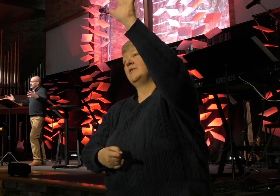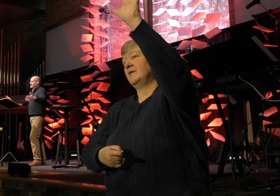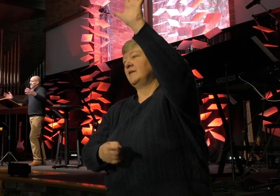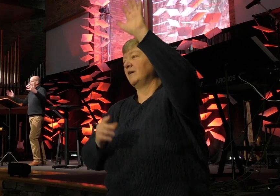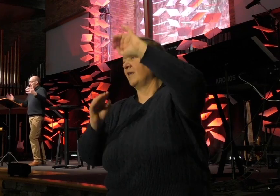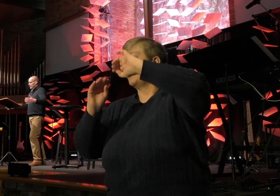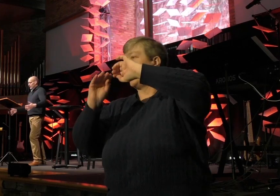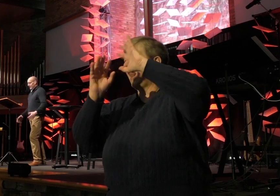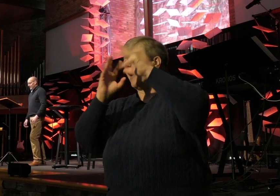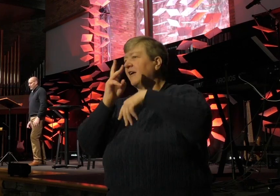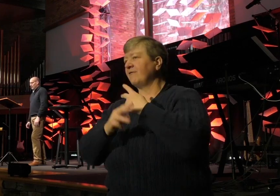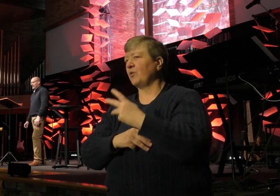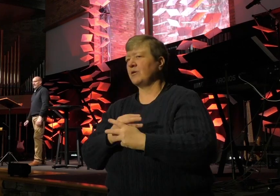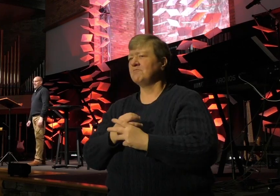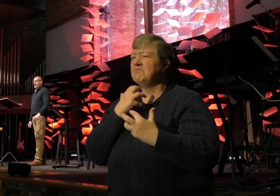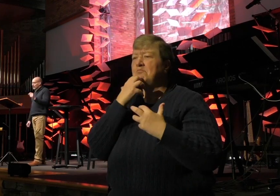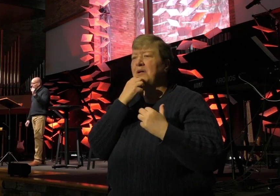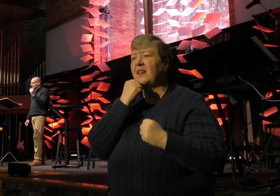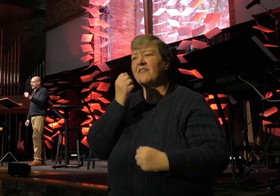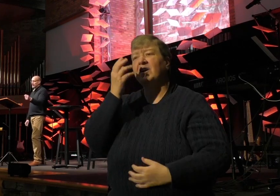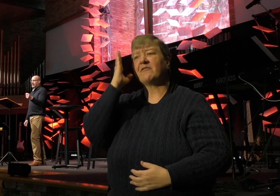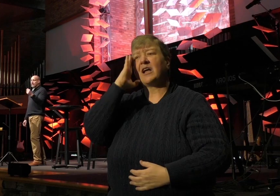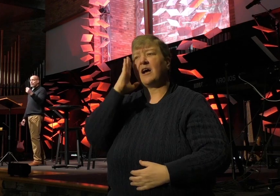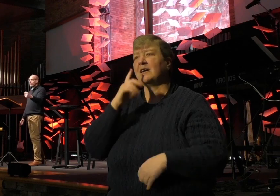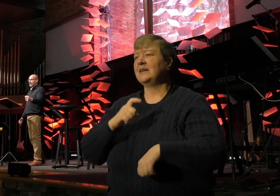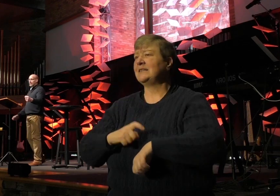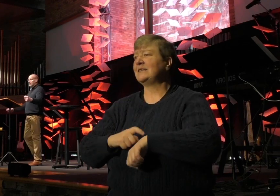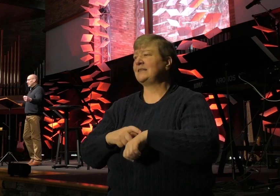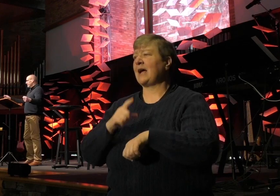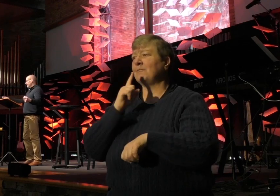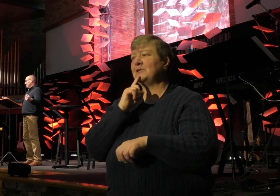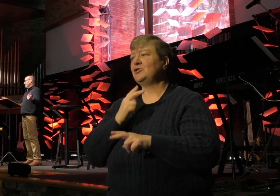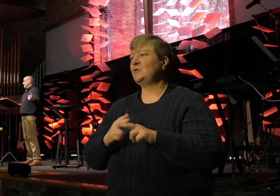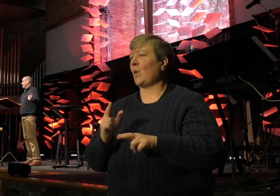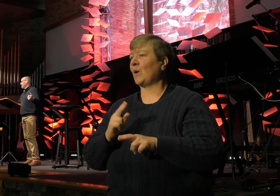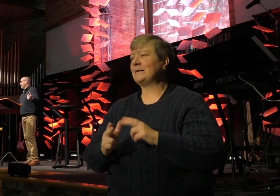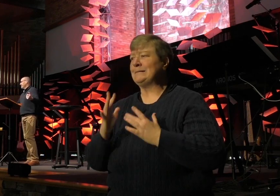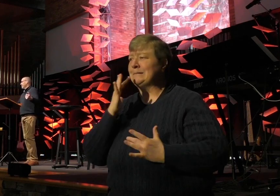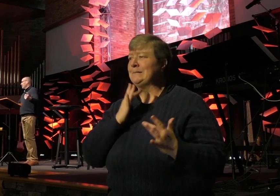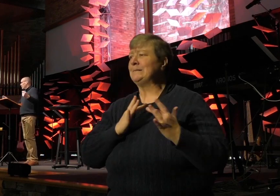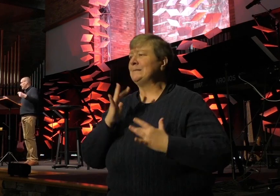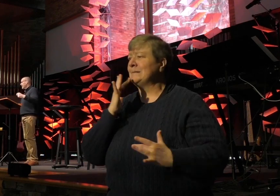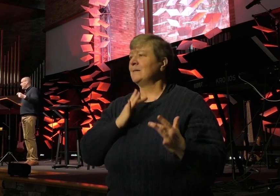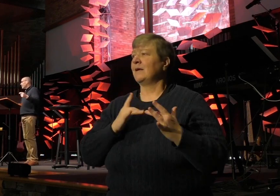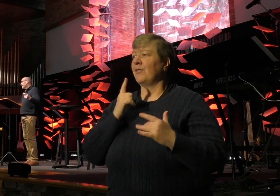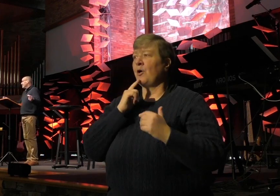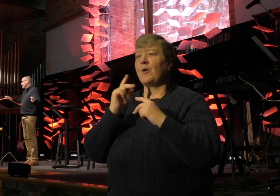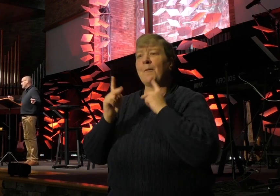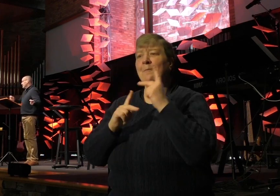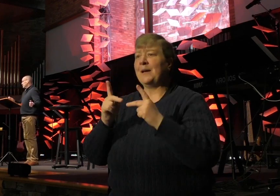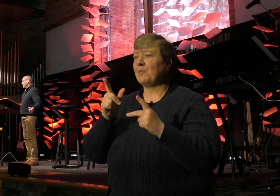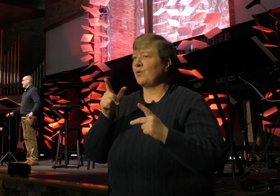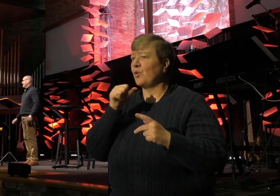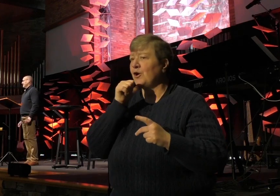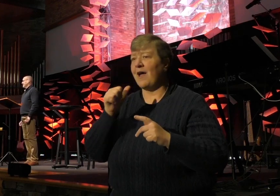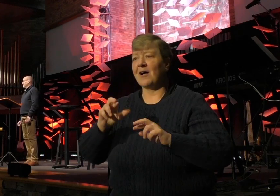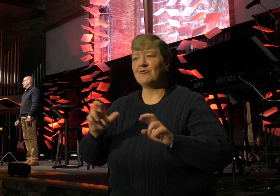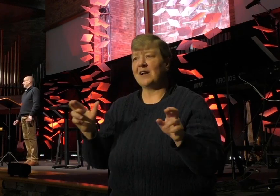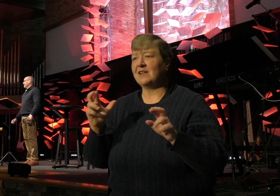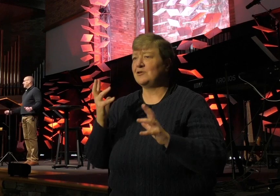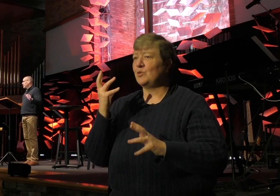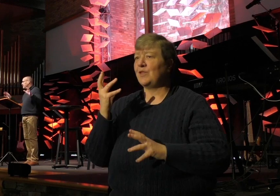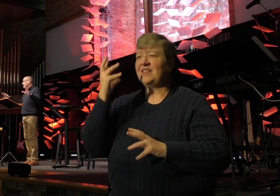God, the time is running short, and there are people I know you care about and you love who are not yet ready to leave this